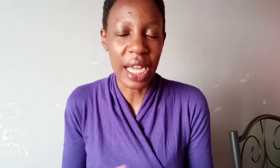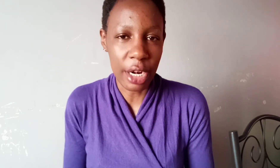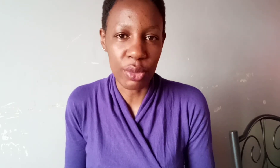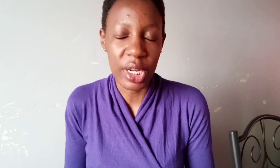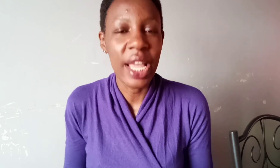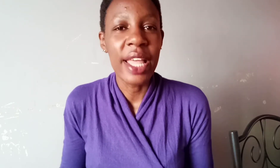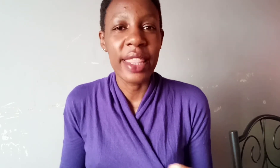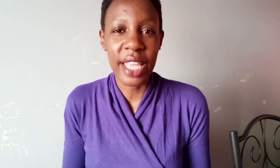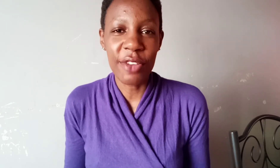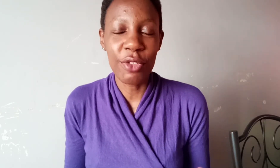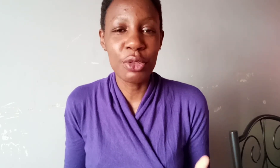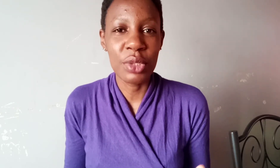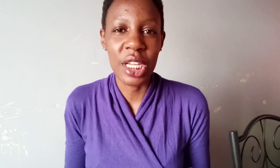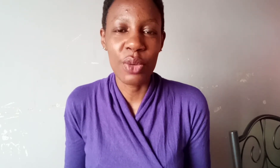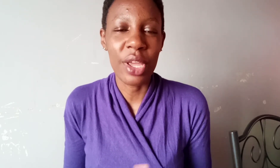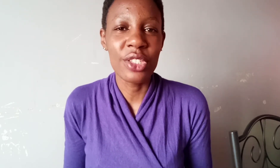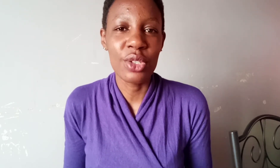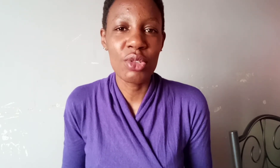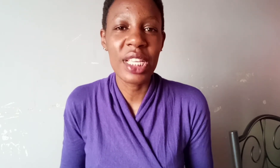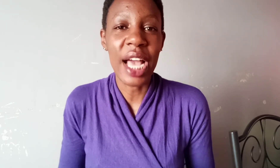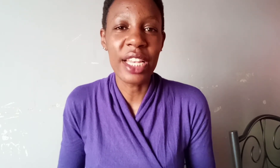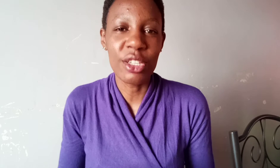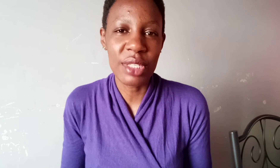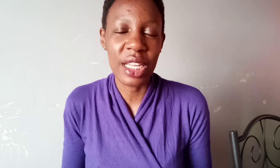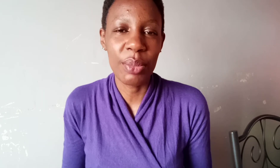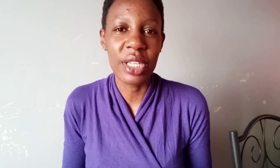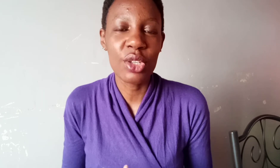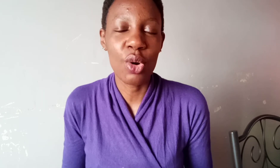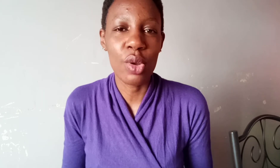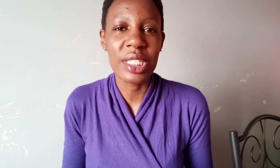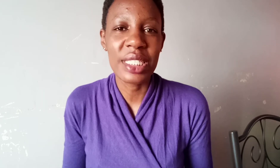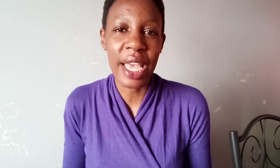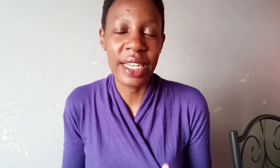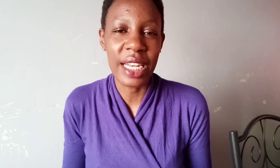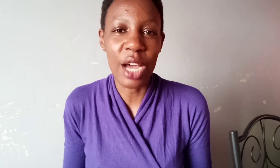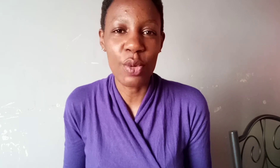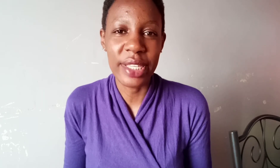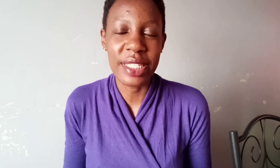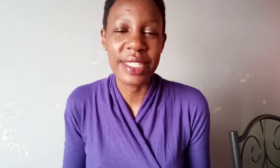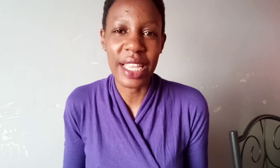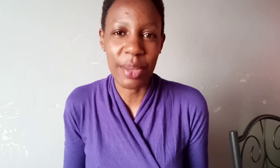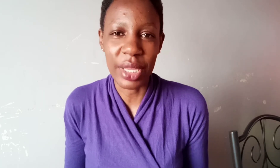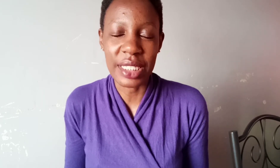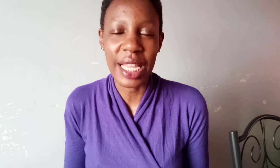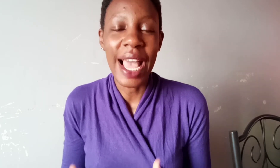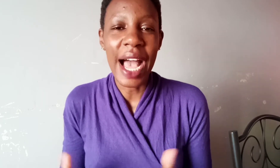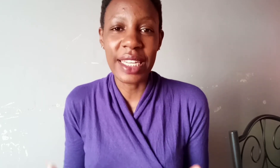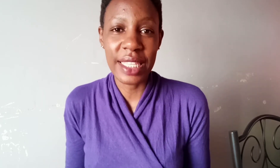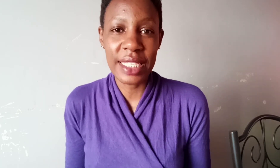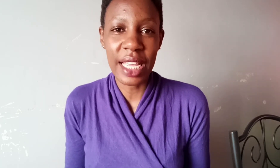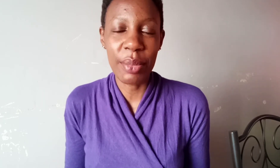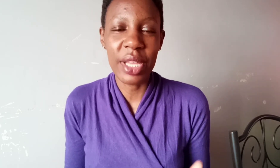around. Therefore, today we are introducing a new segment called Sign Language segment. And in this segment, we